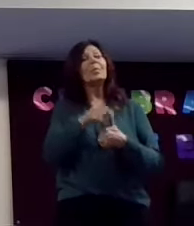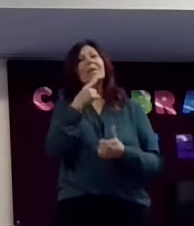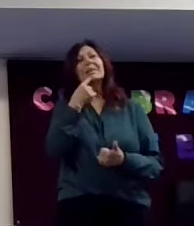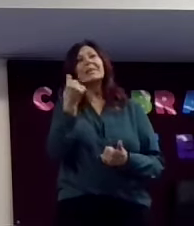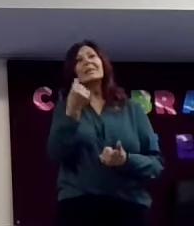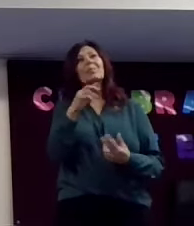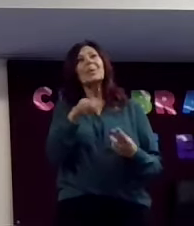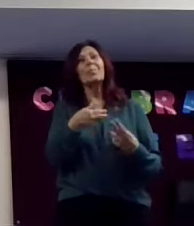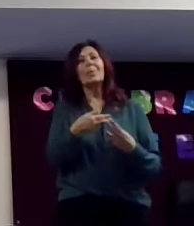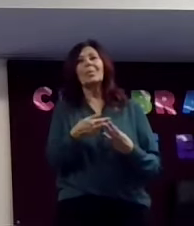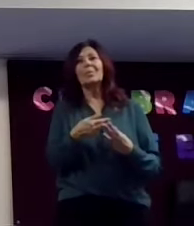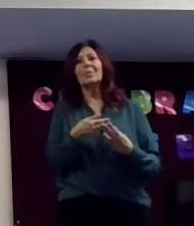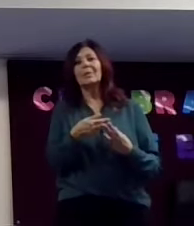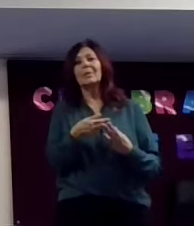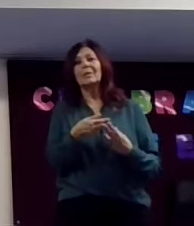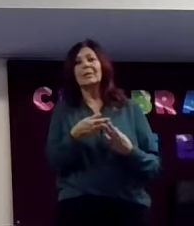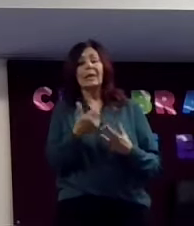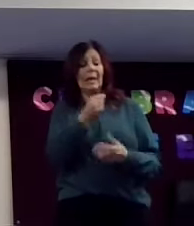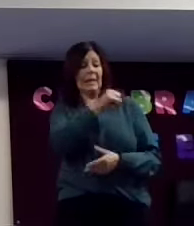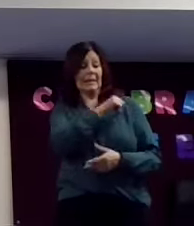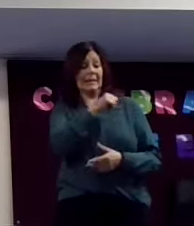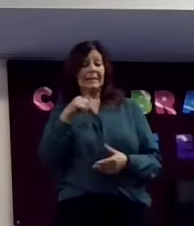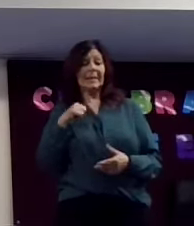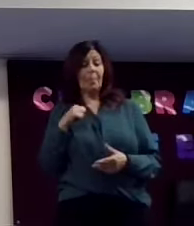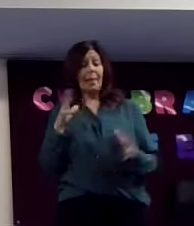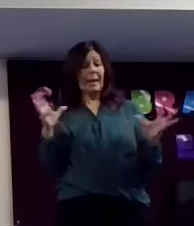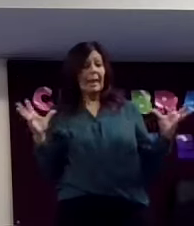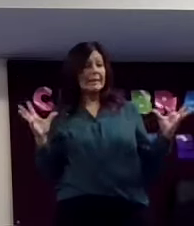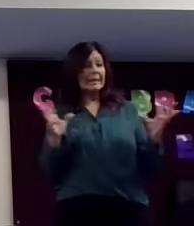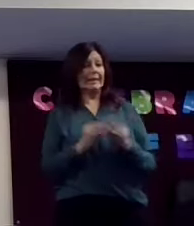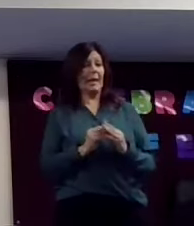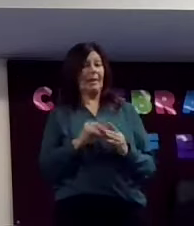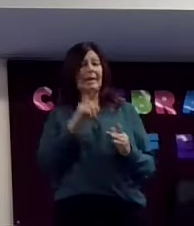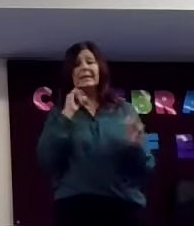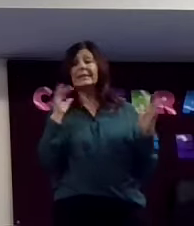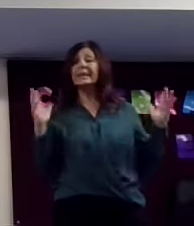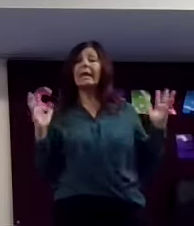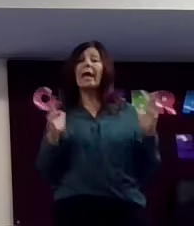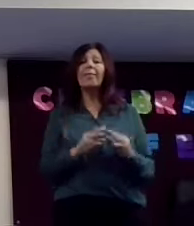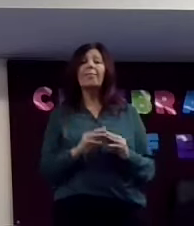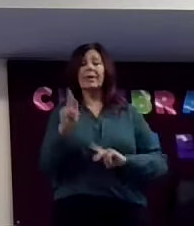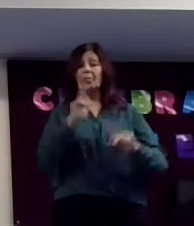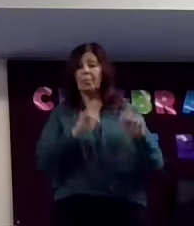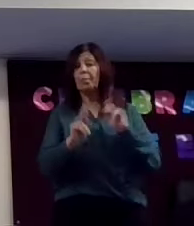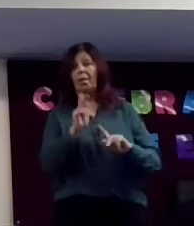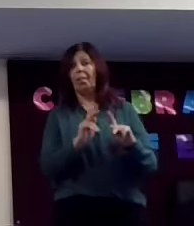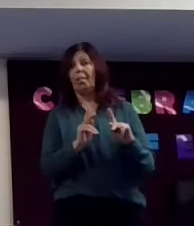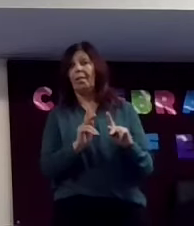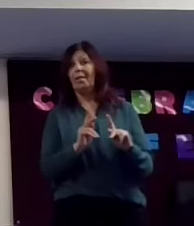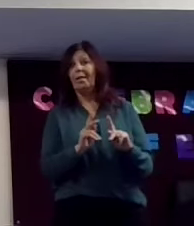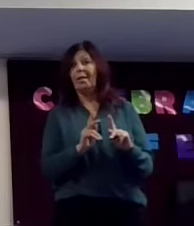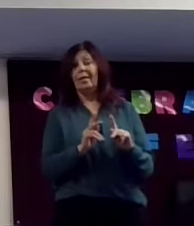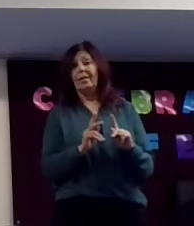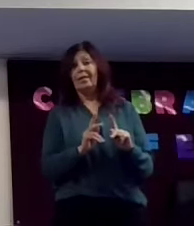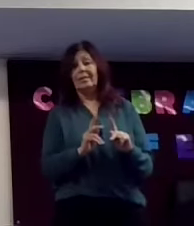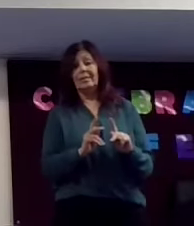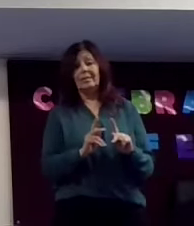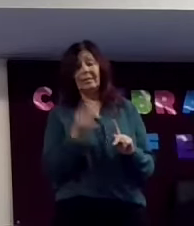said something about, you know, an assembly, Susan, is, you know, a gathering of people.